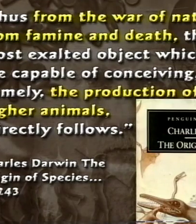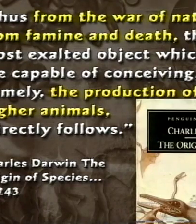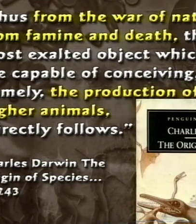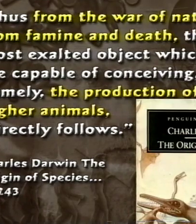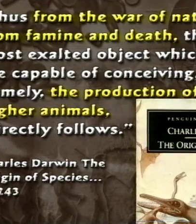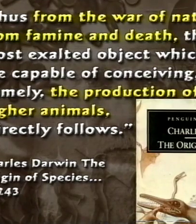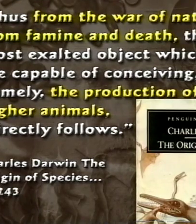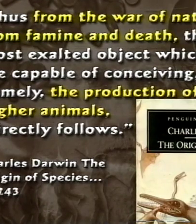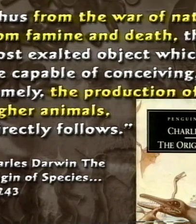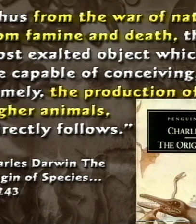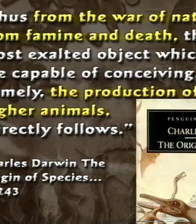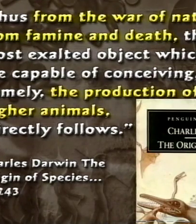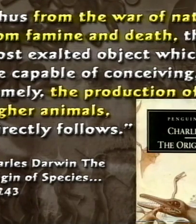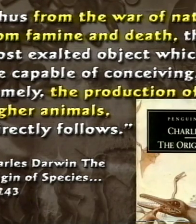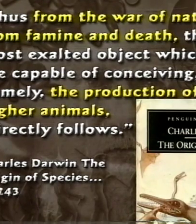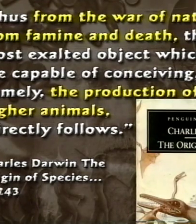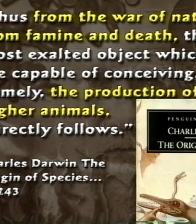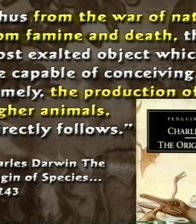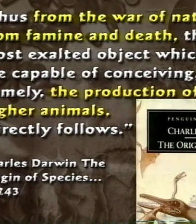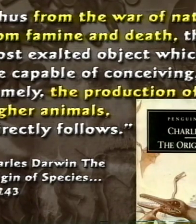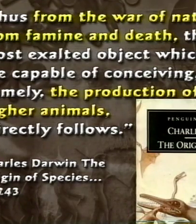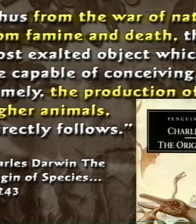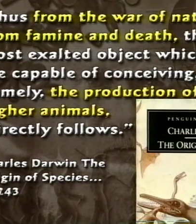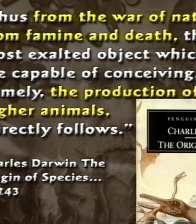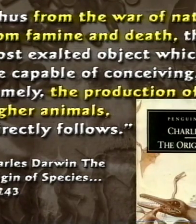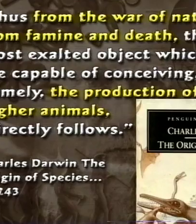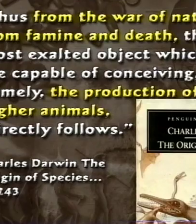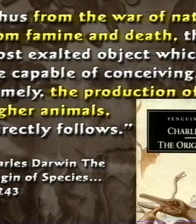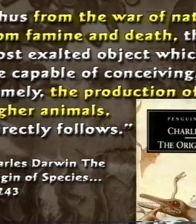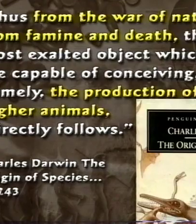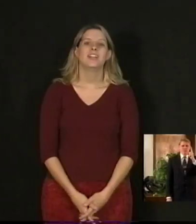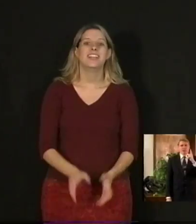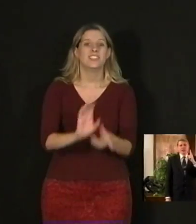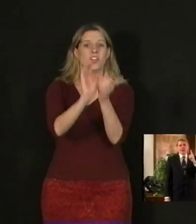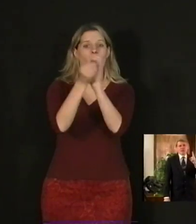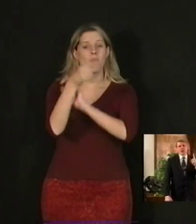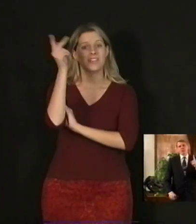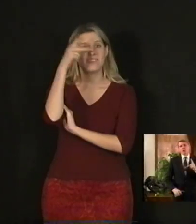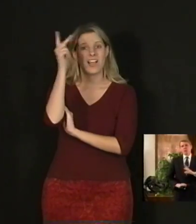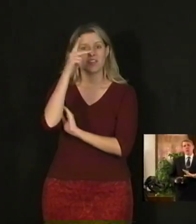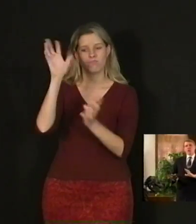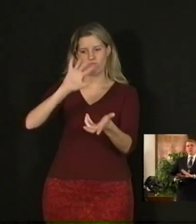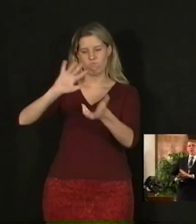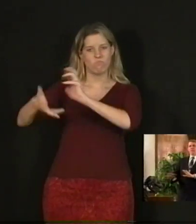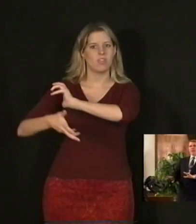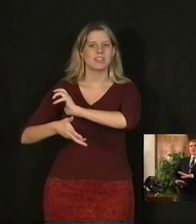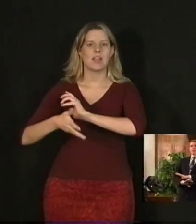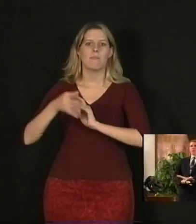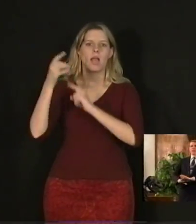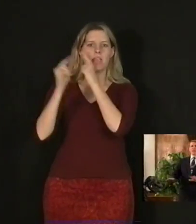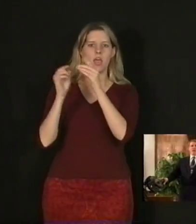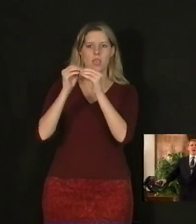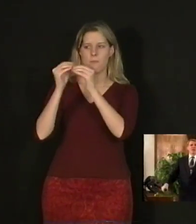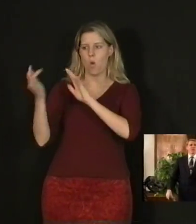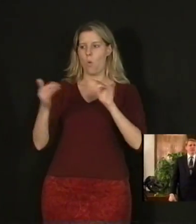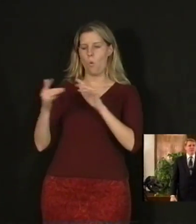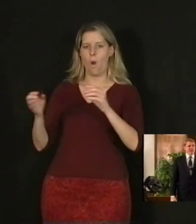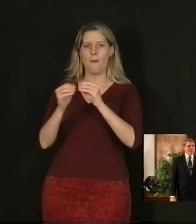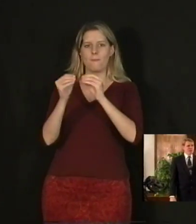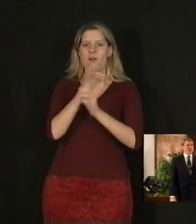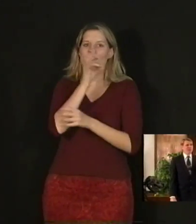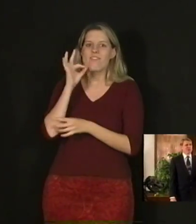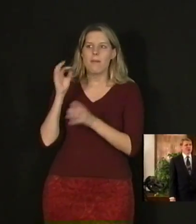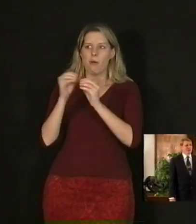the production of higher animals, directly follows." See, Darwin's philosophy was messed up. He thought the more war, the more famine, the more death you have,